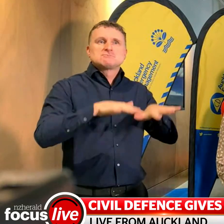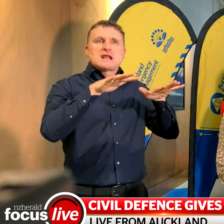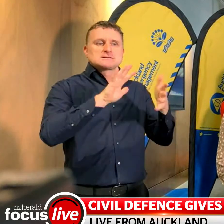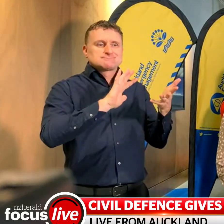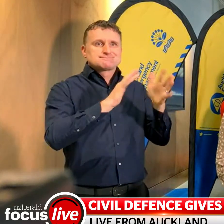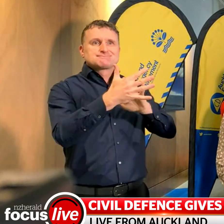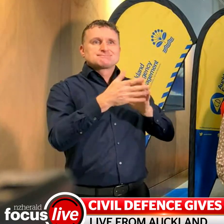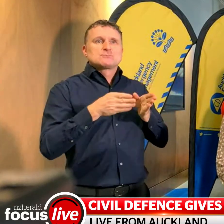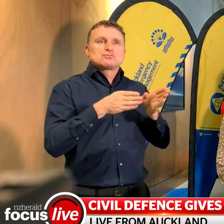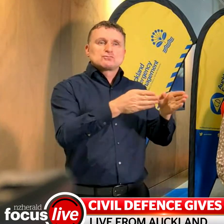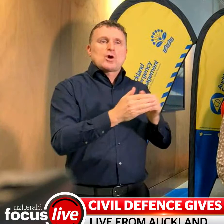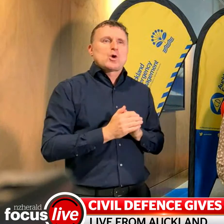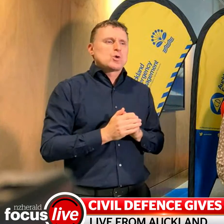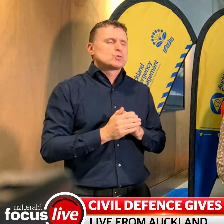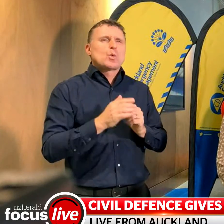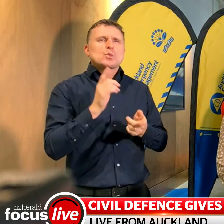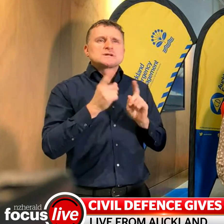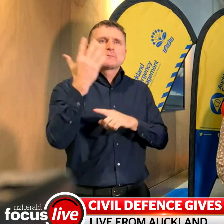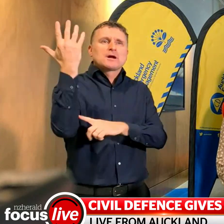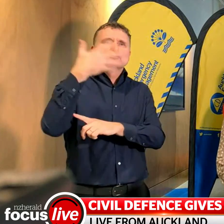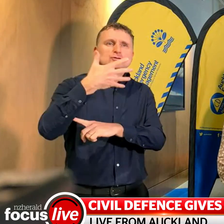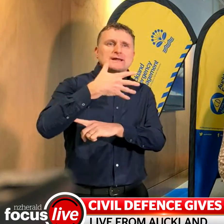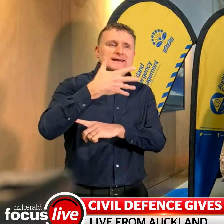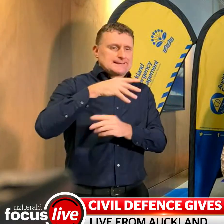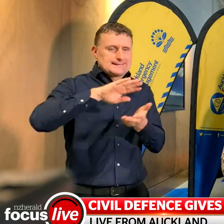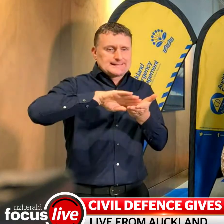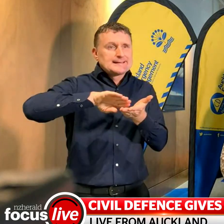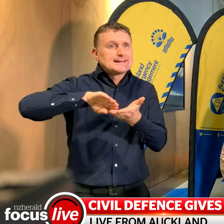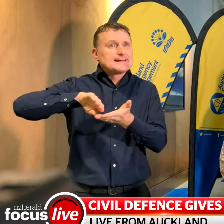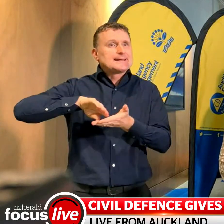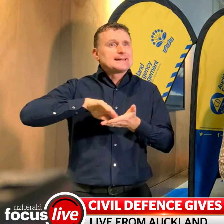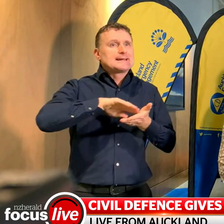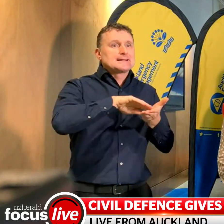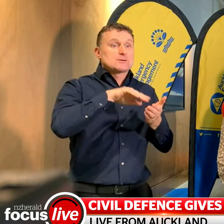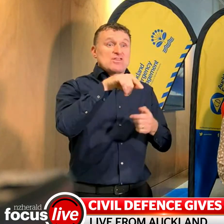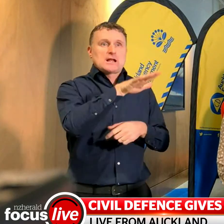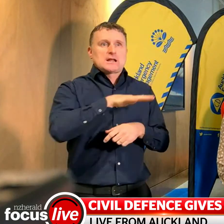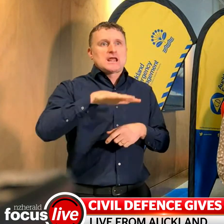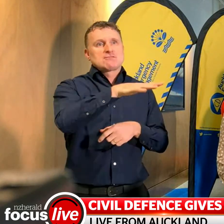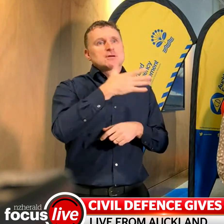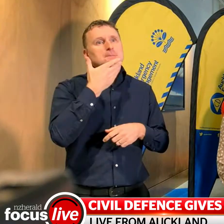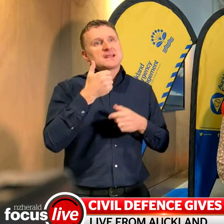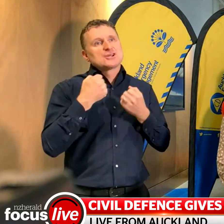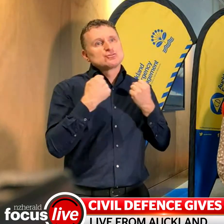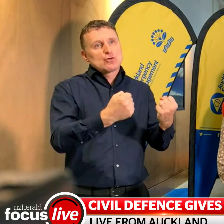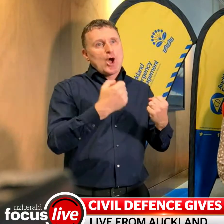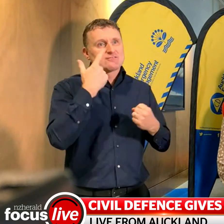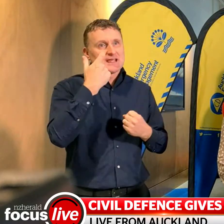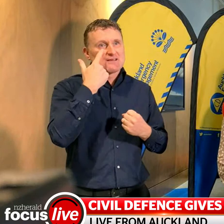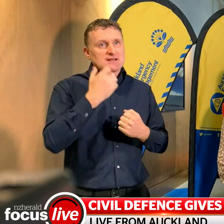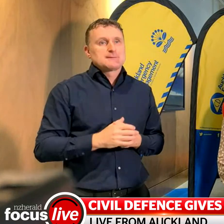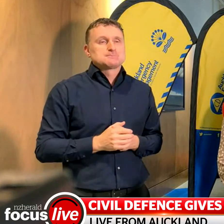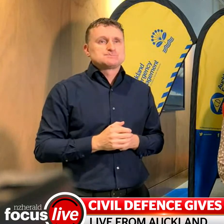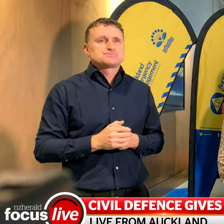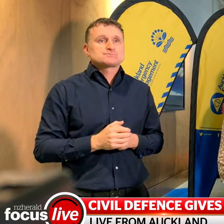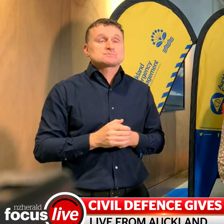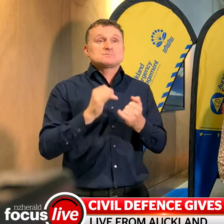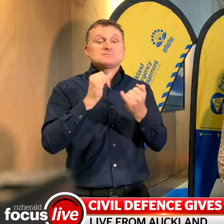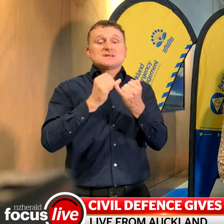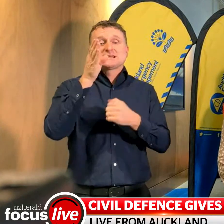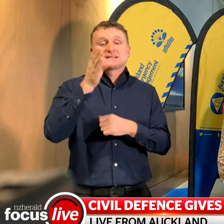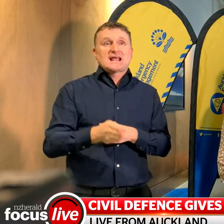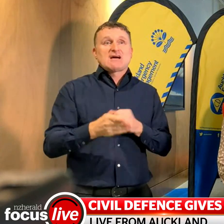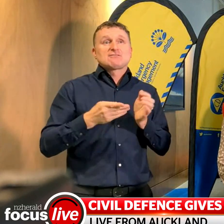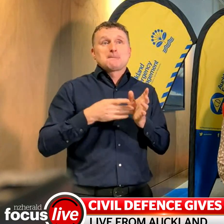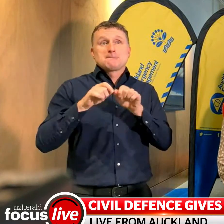flooding. There is still debris to move in that space, so please travel that area with care. In the south,